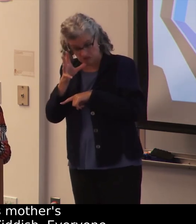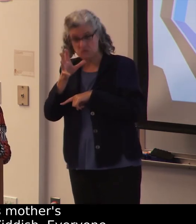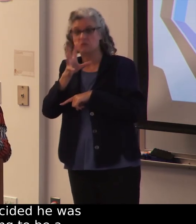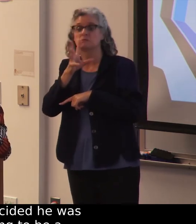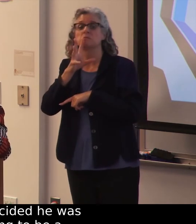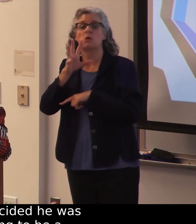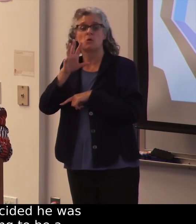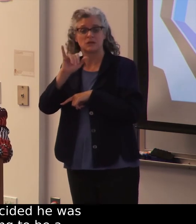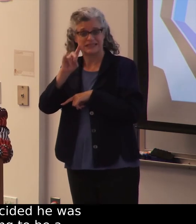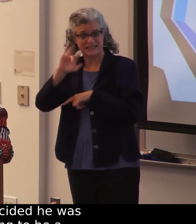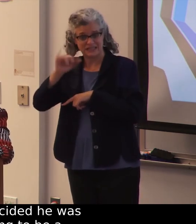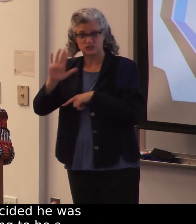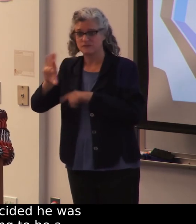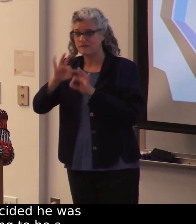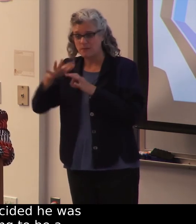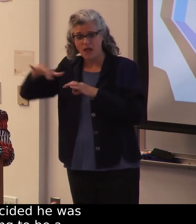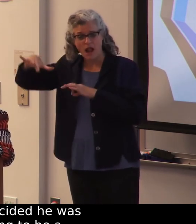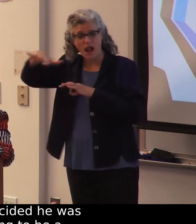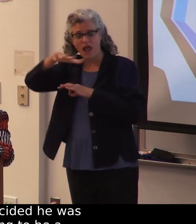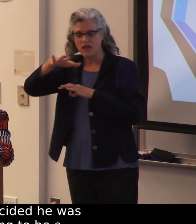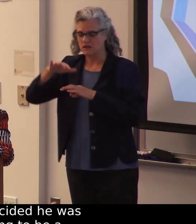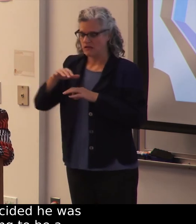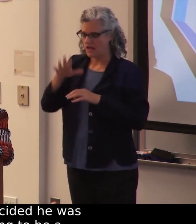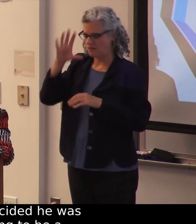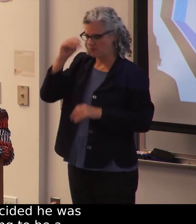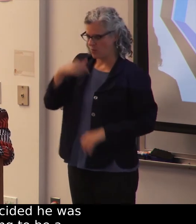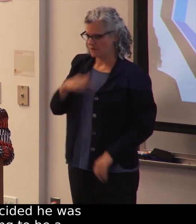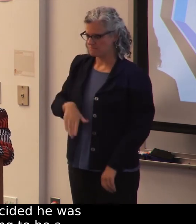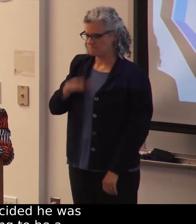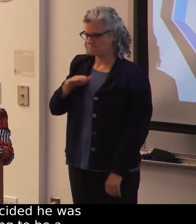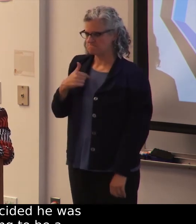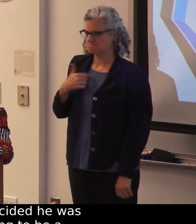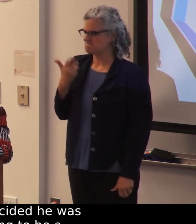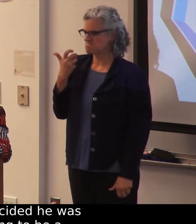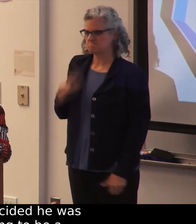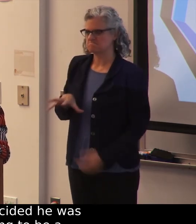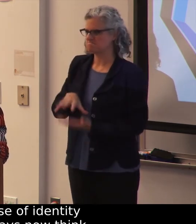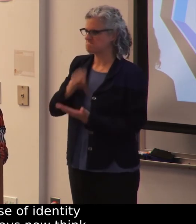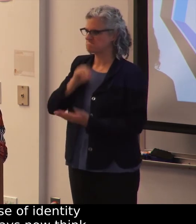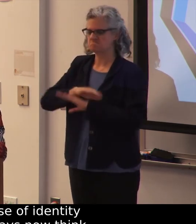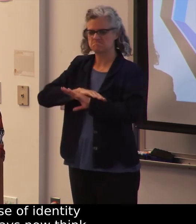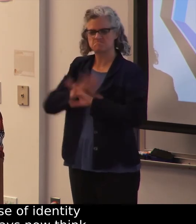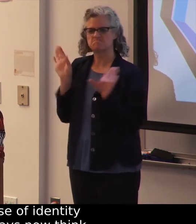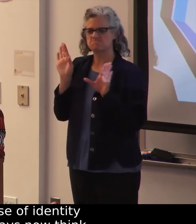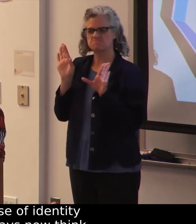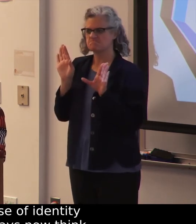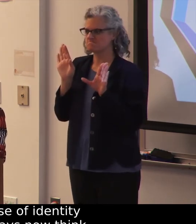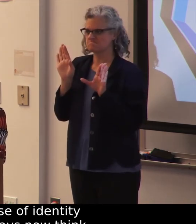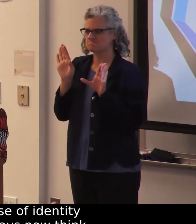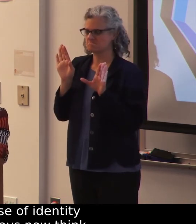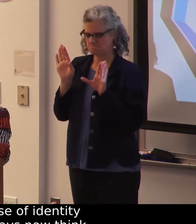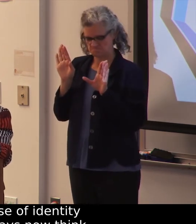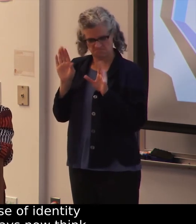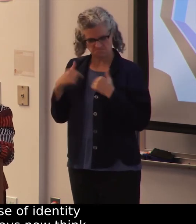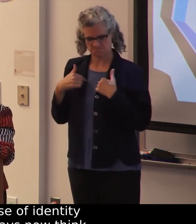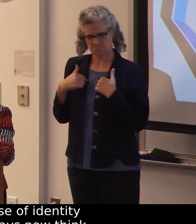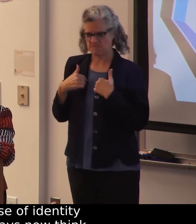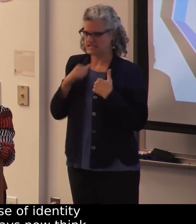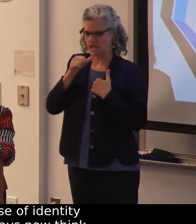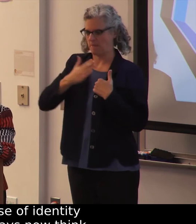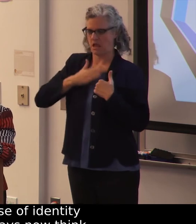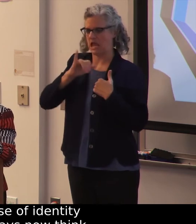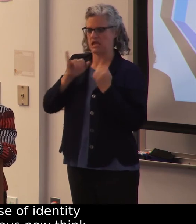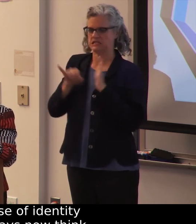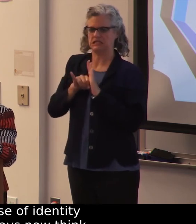else spoke Yiddish, and he decided he was not going to be a Yiddish speaker, right? And so that was a sense of identity where he says, now think